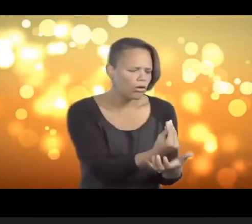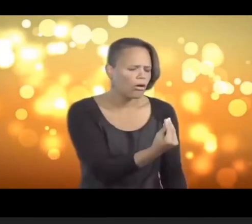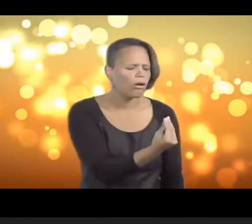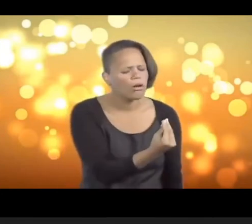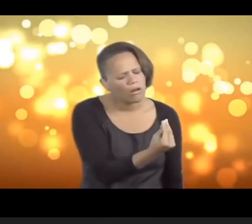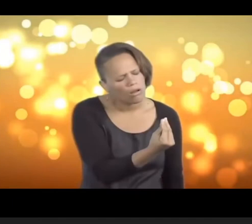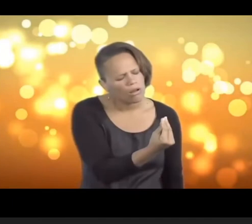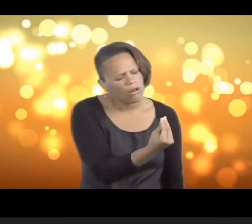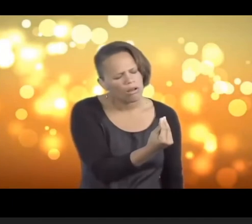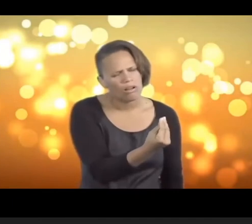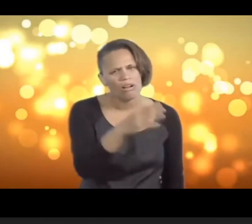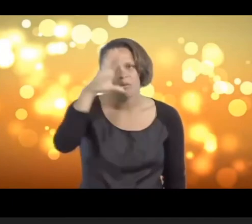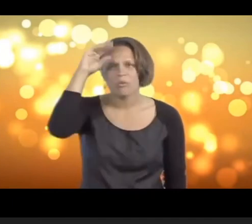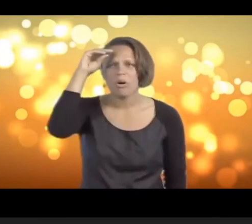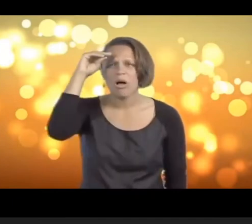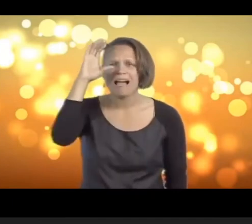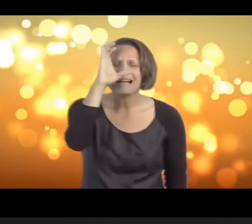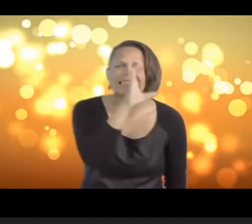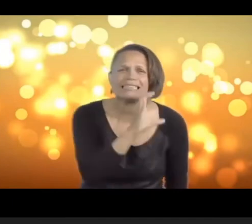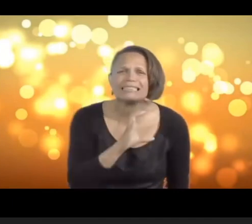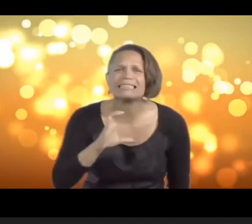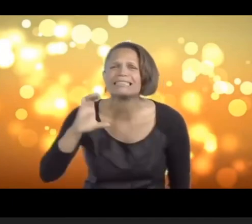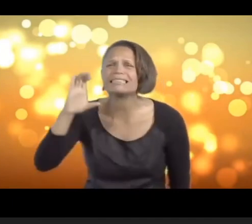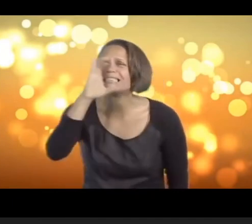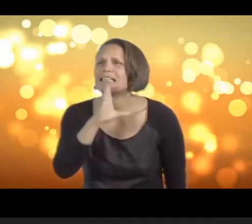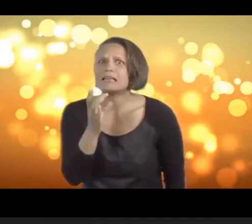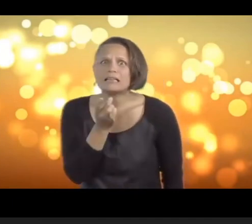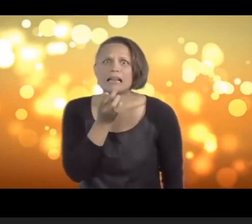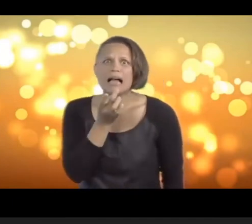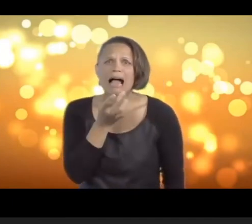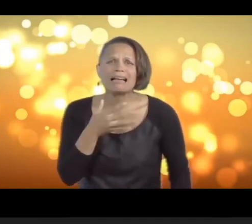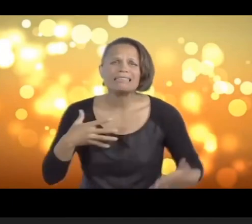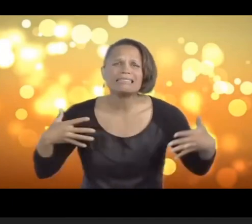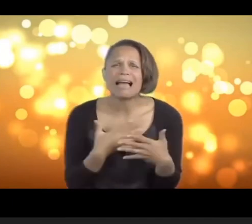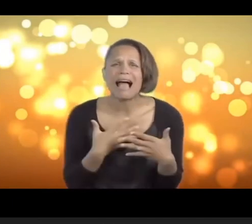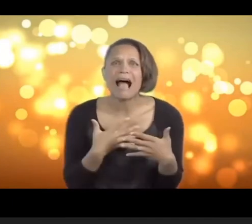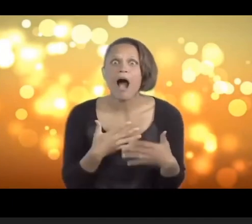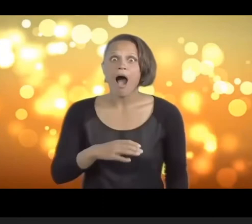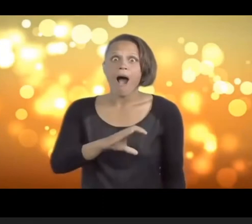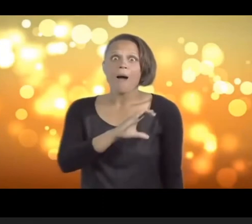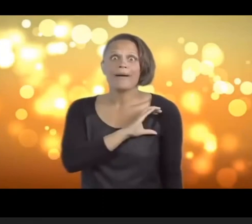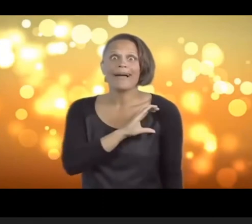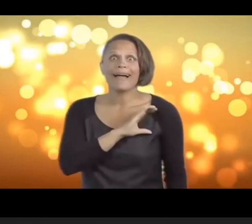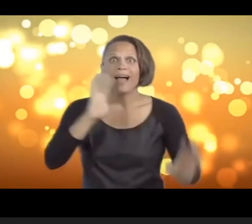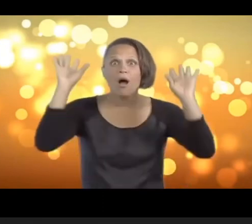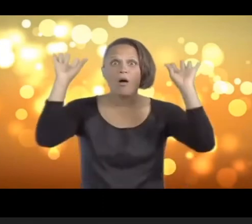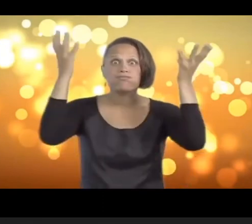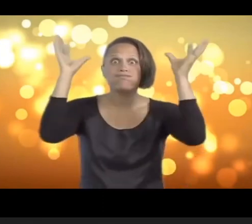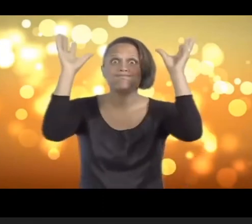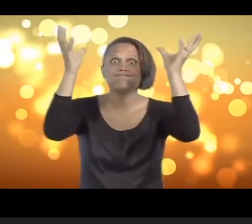boy looking light out, boy looking light